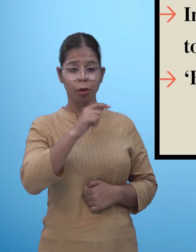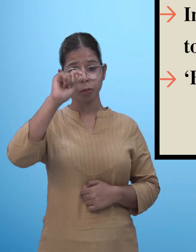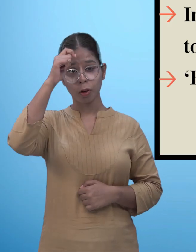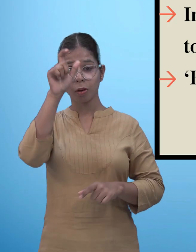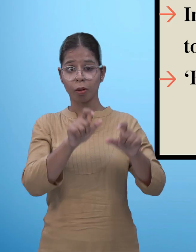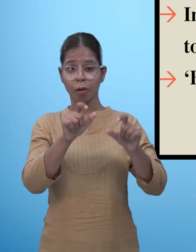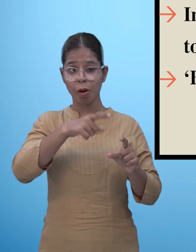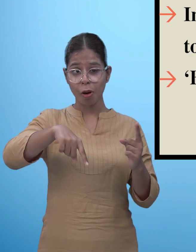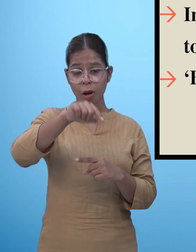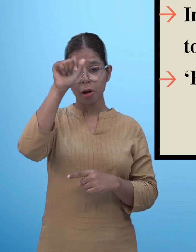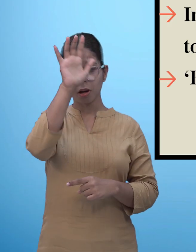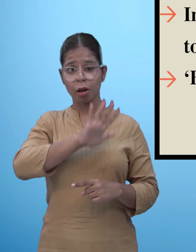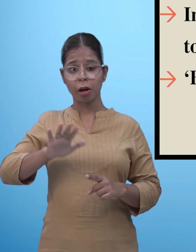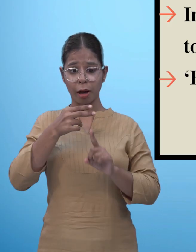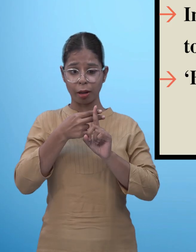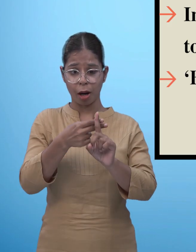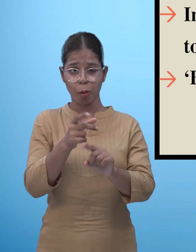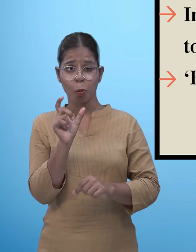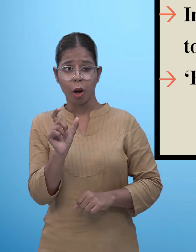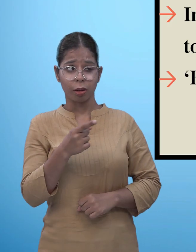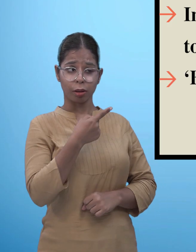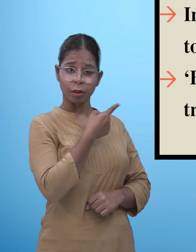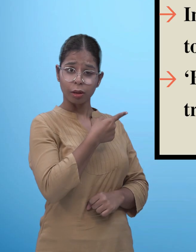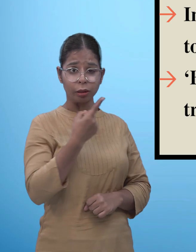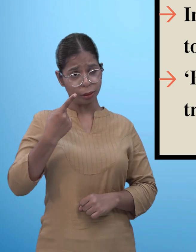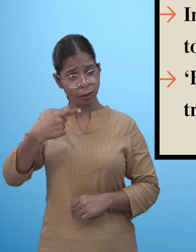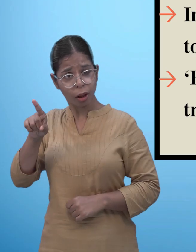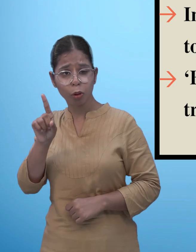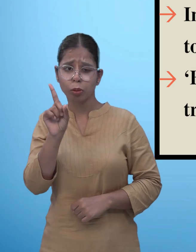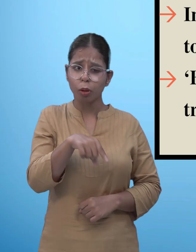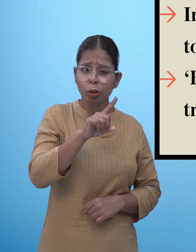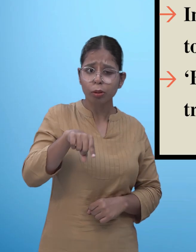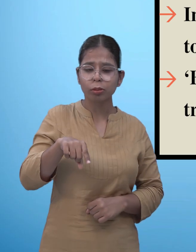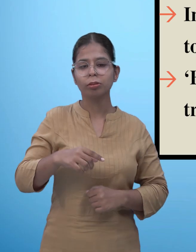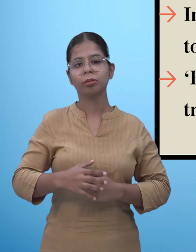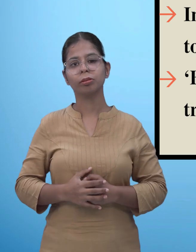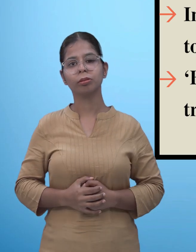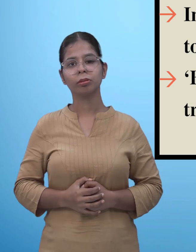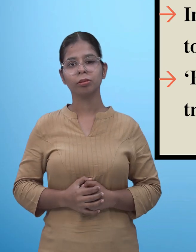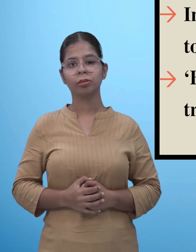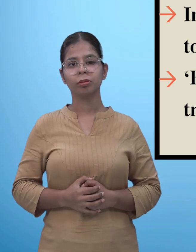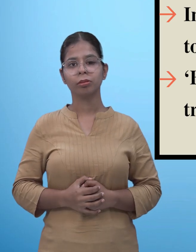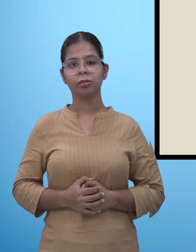Bharat is a name given to India by foreign travelers.